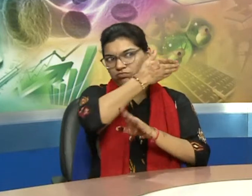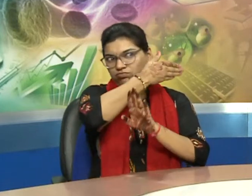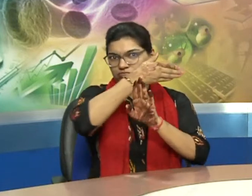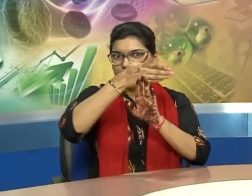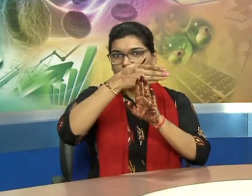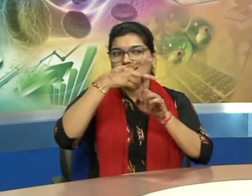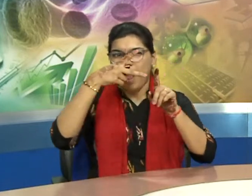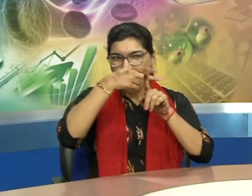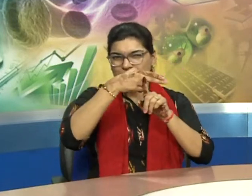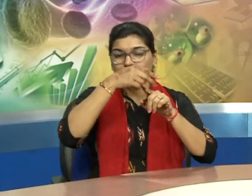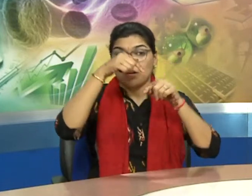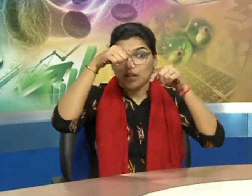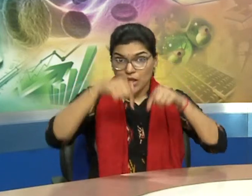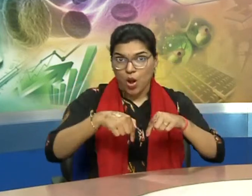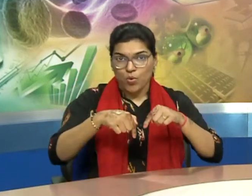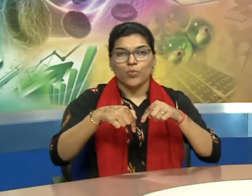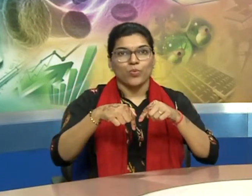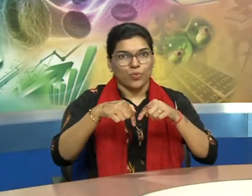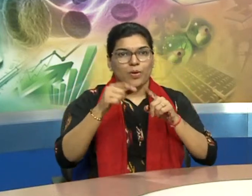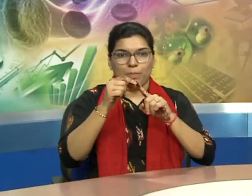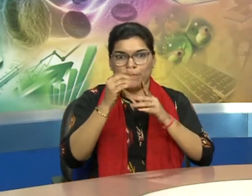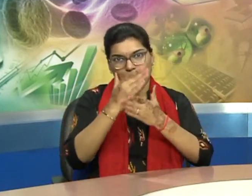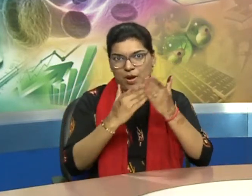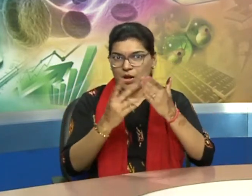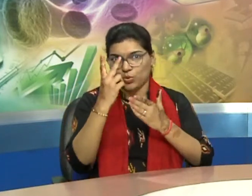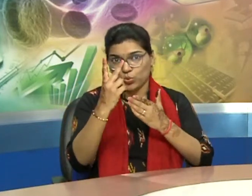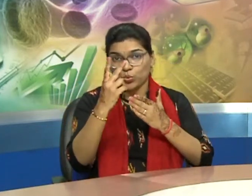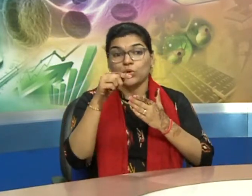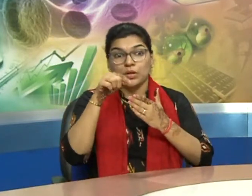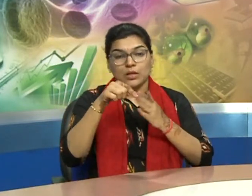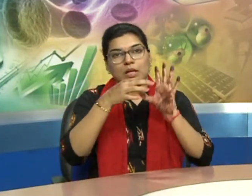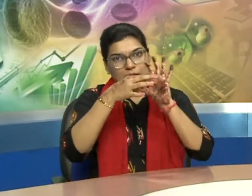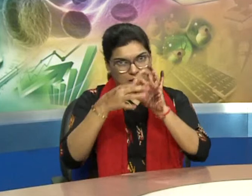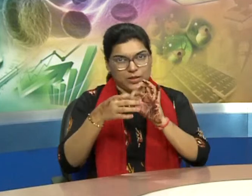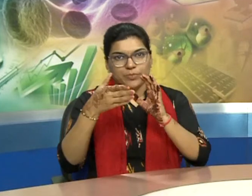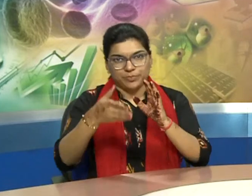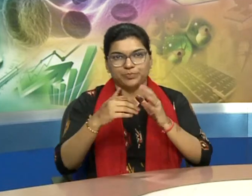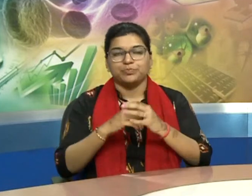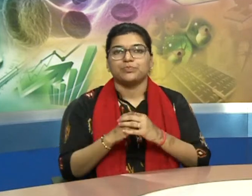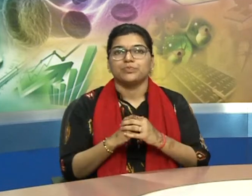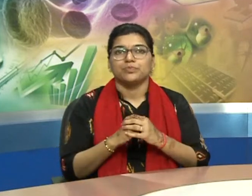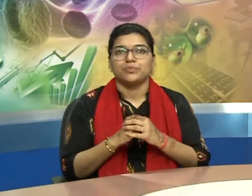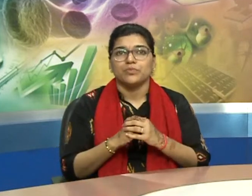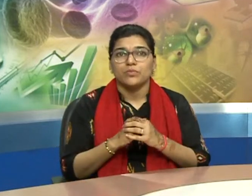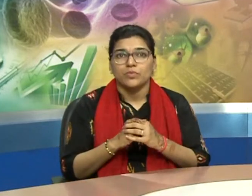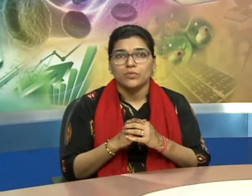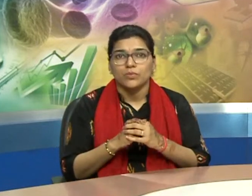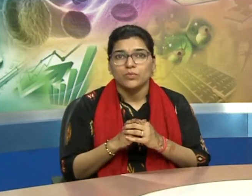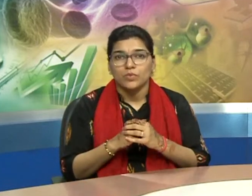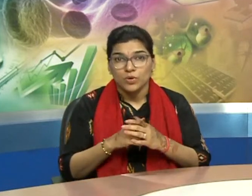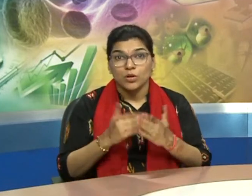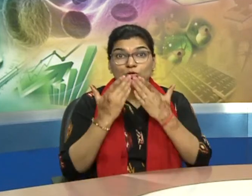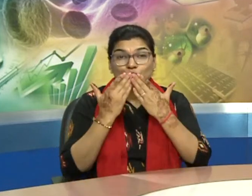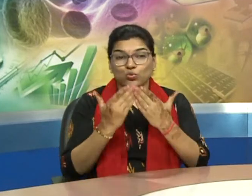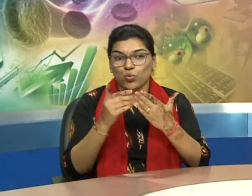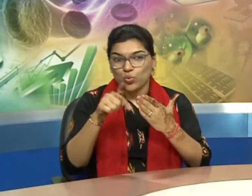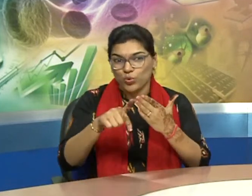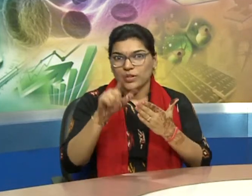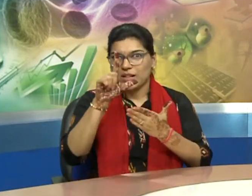In earlier part 1, we had covered a little part of this lesson. Now this video is